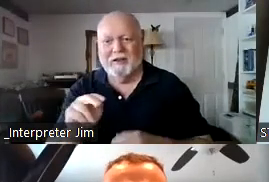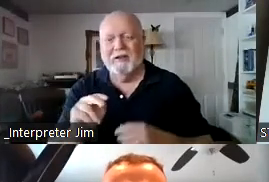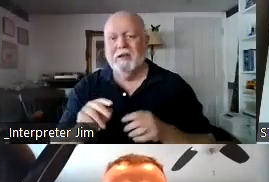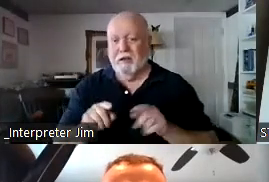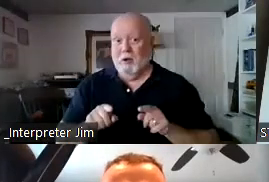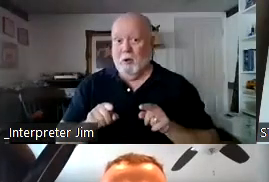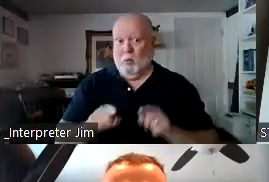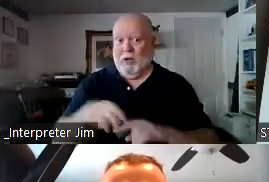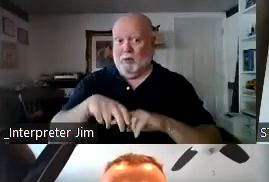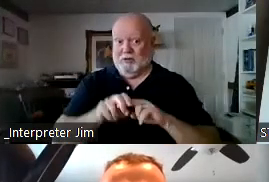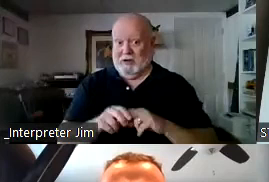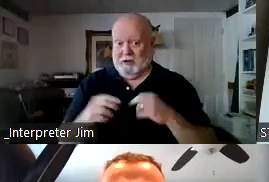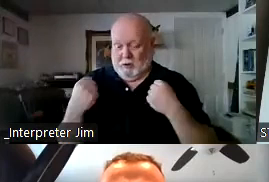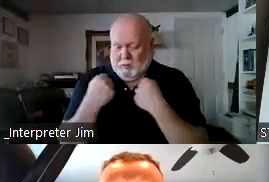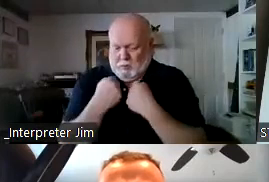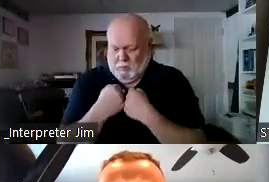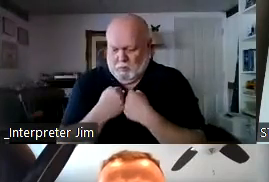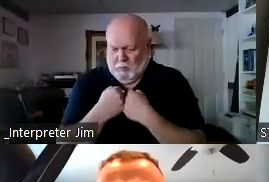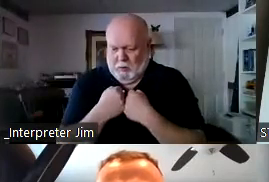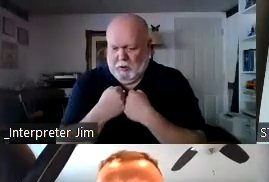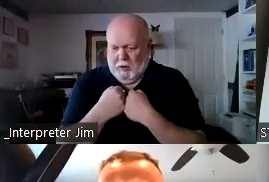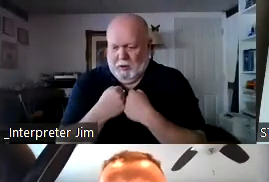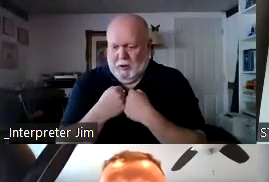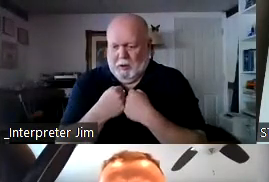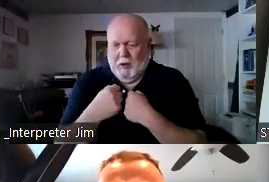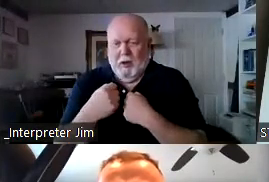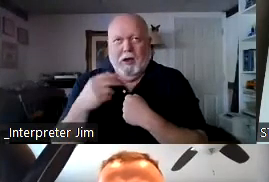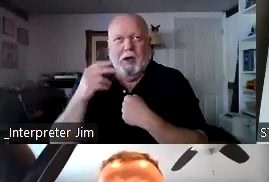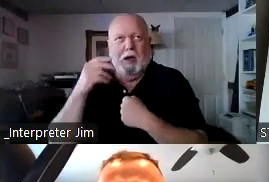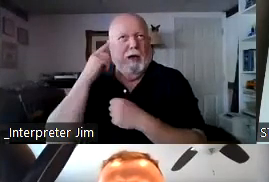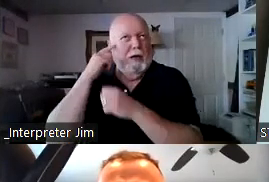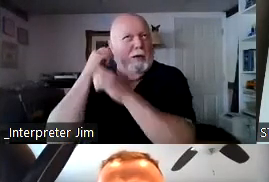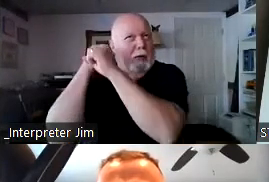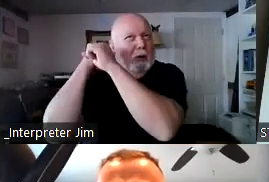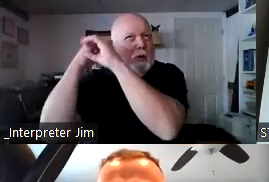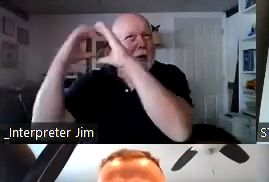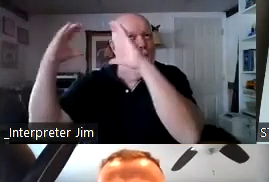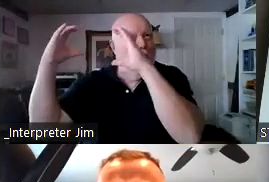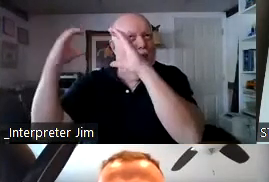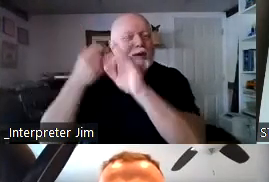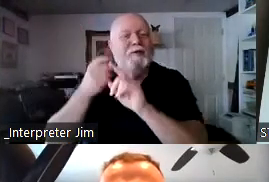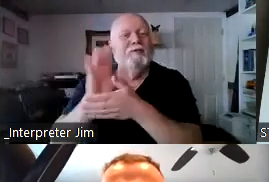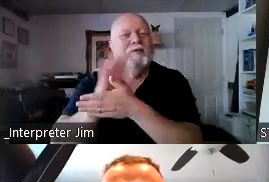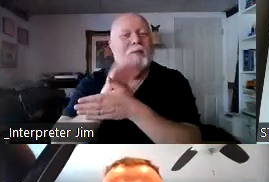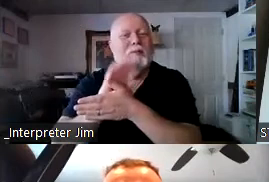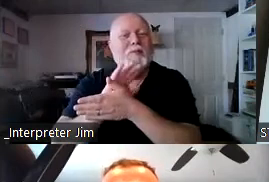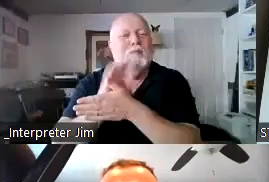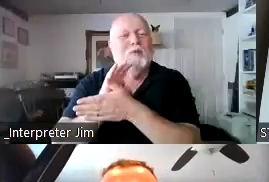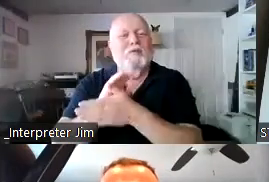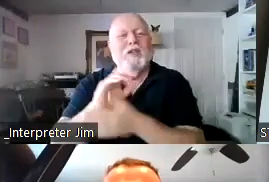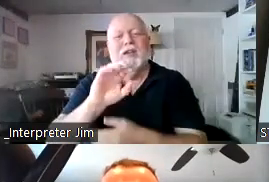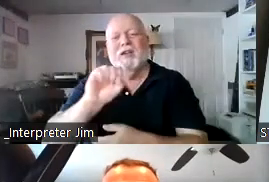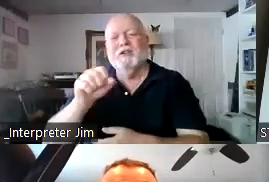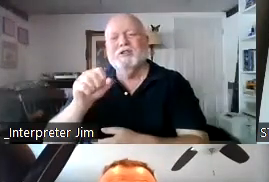weekend, I hear Morgan Freeman's voice from Shawshank Redemption saying, "Get busy living or get busy dying." I